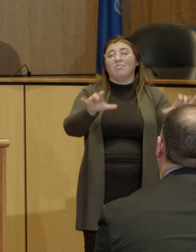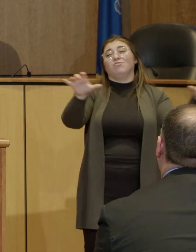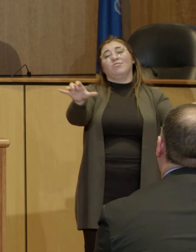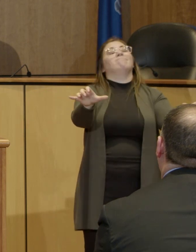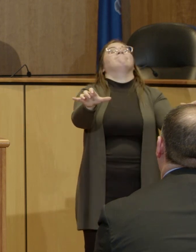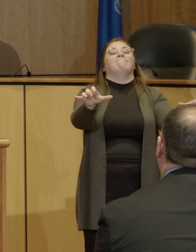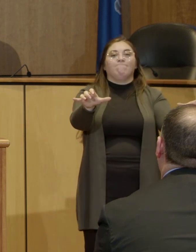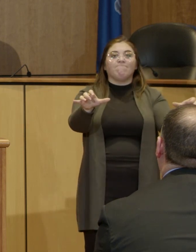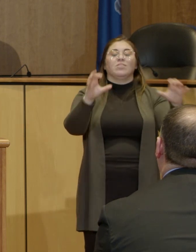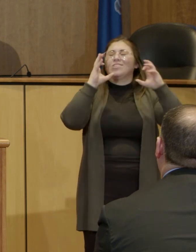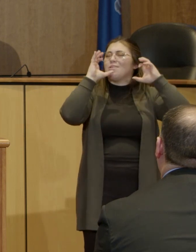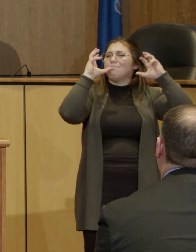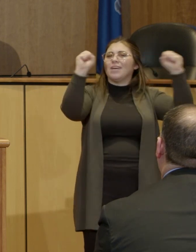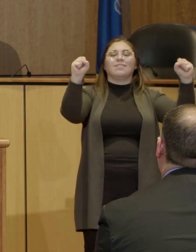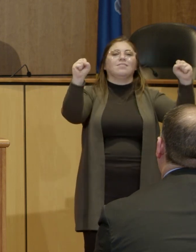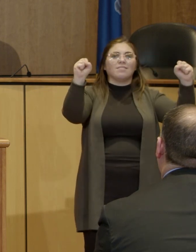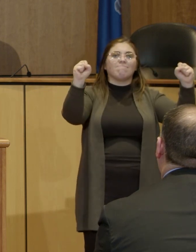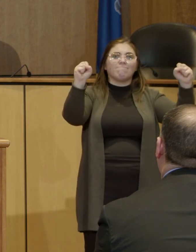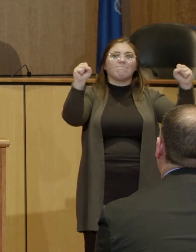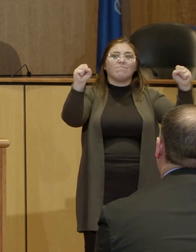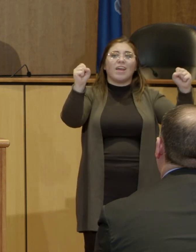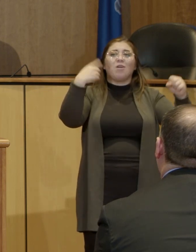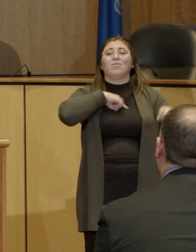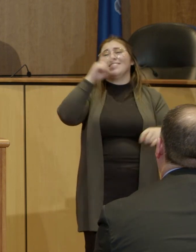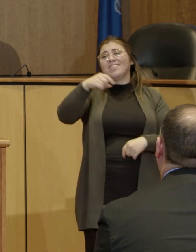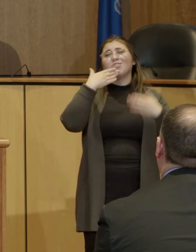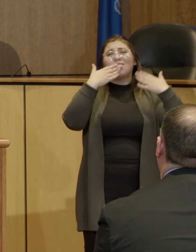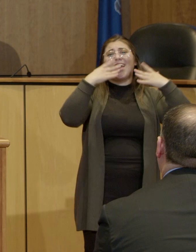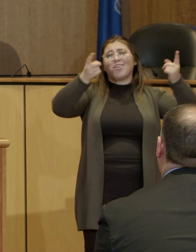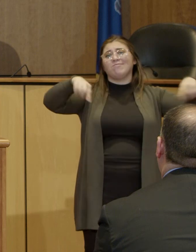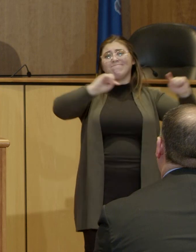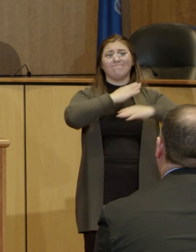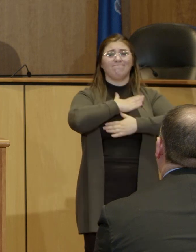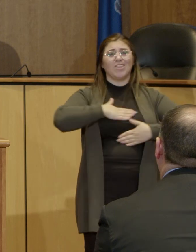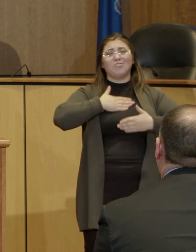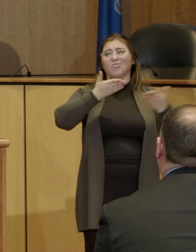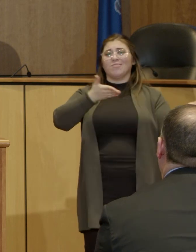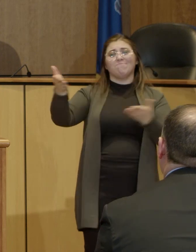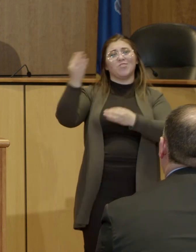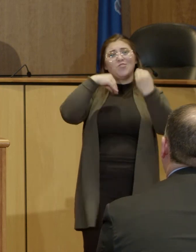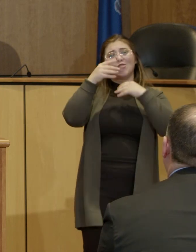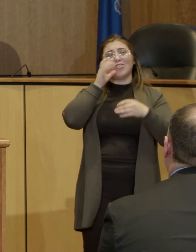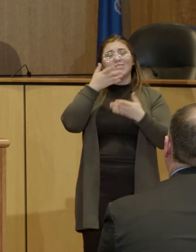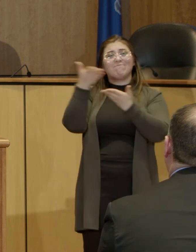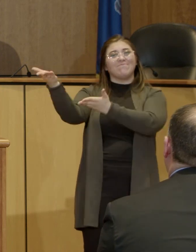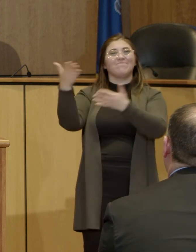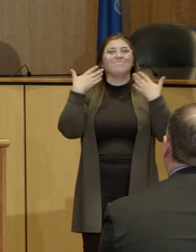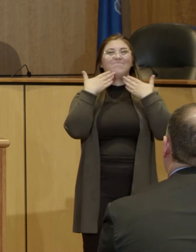is just amazing and so needed. So thank you, and enjoy some refreshments.